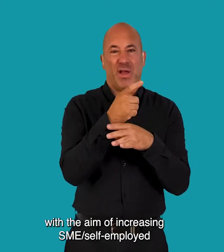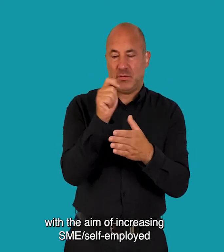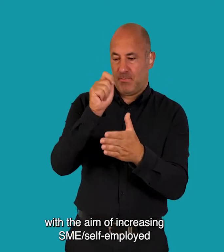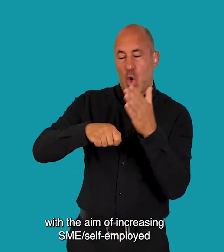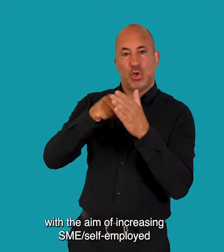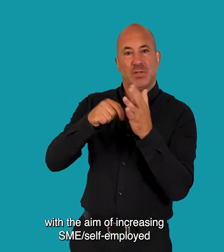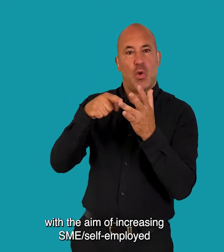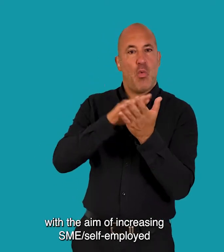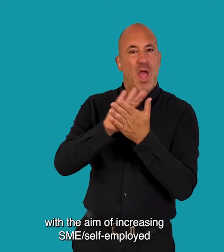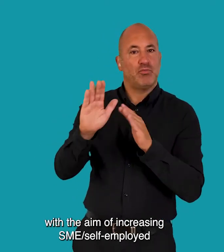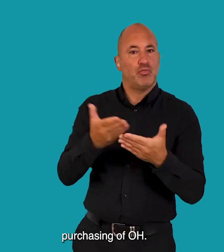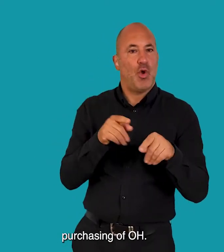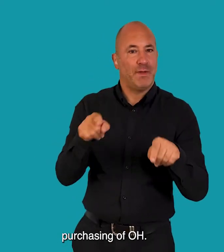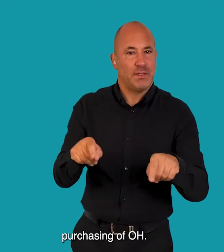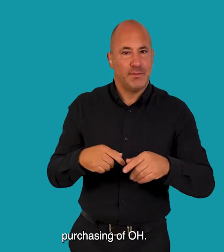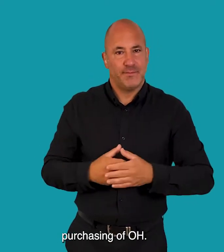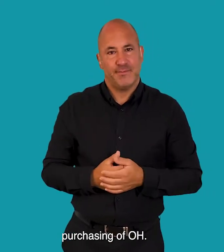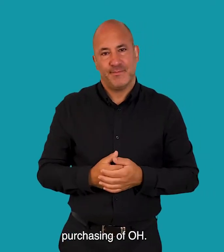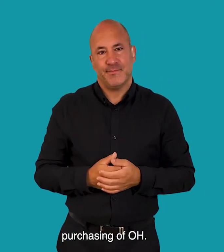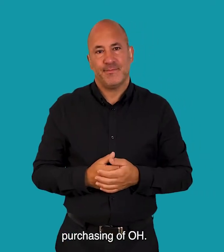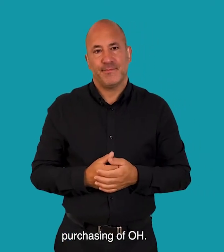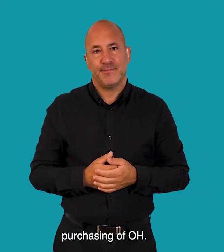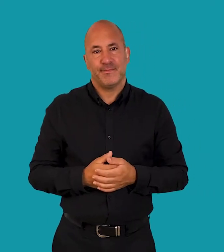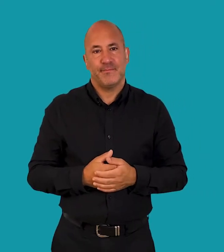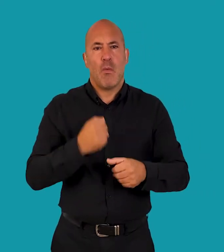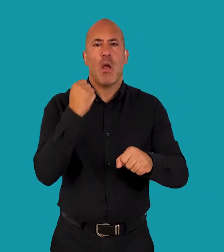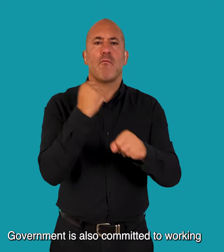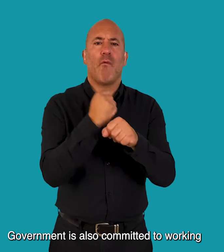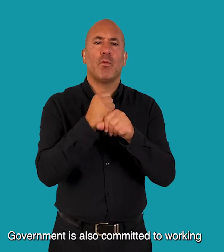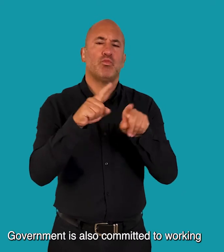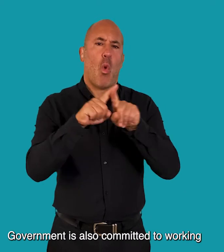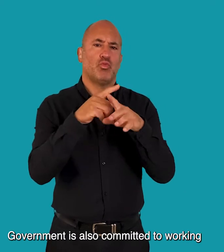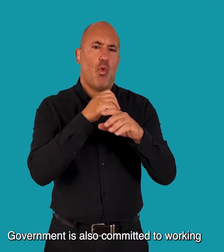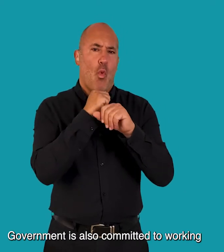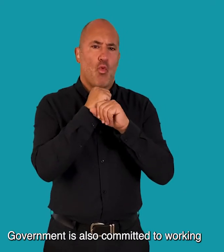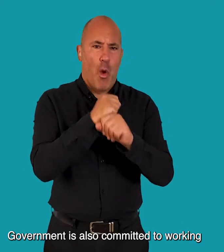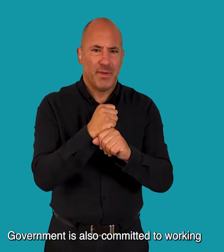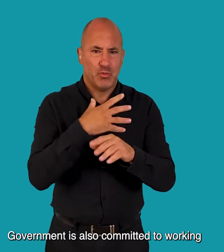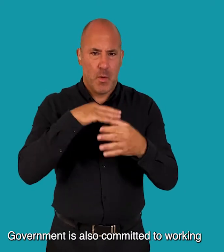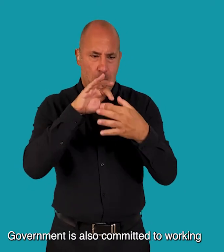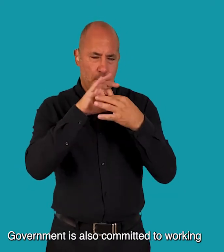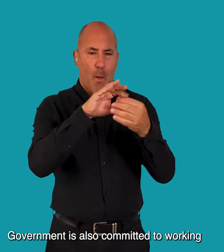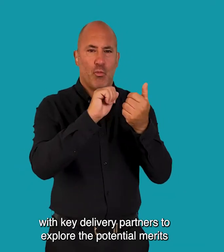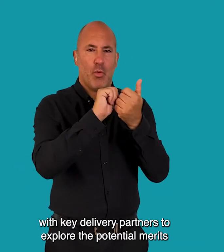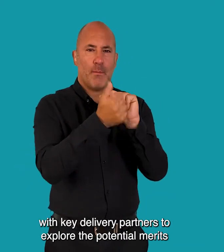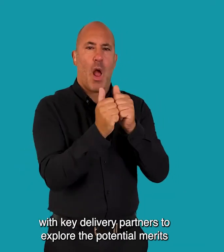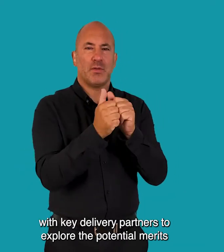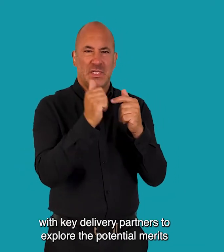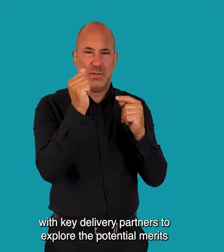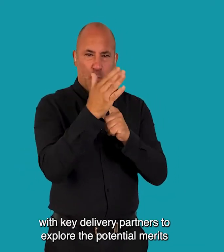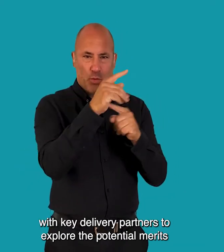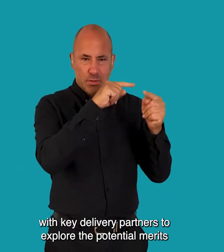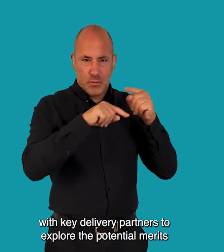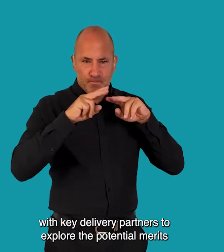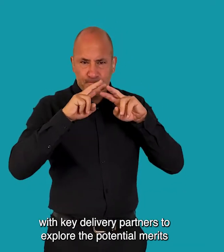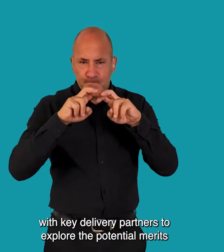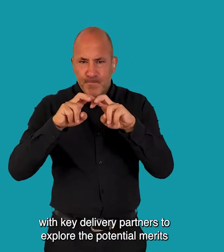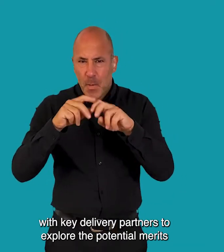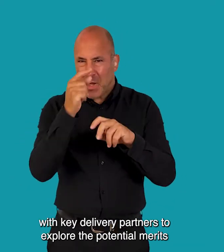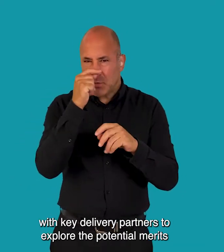SME self-employed purchasing of OH. Government is also committed to working with key delivery partners to explore the